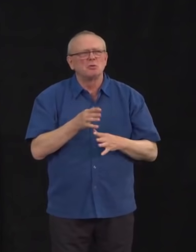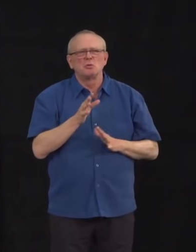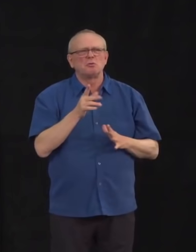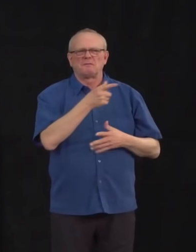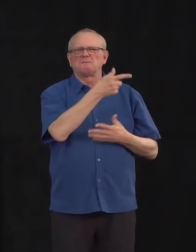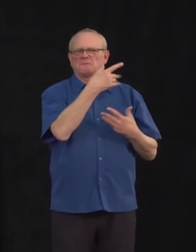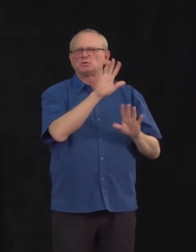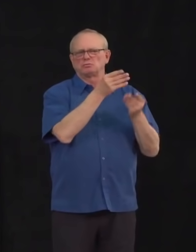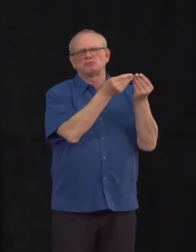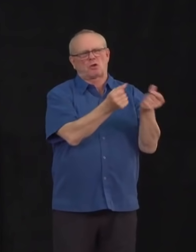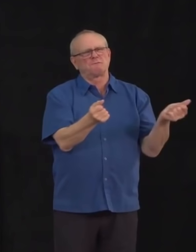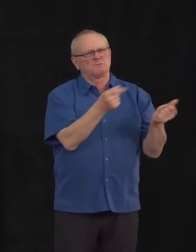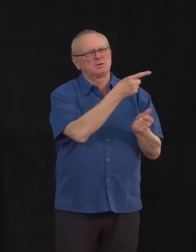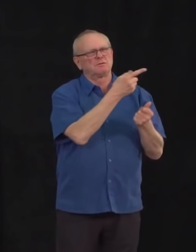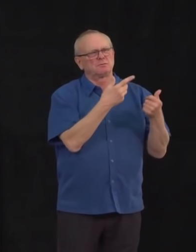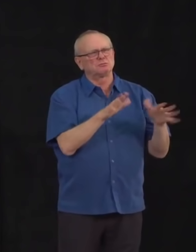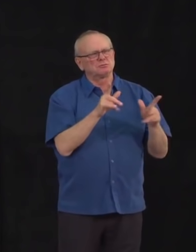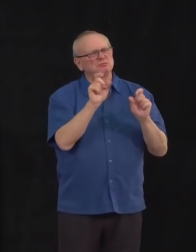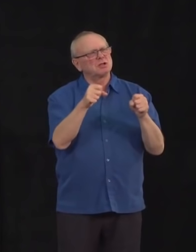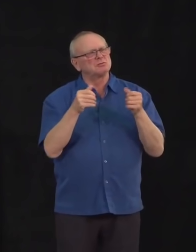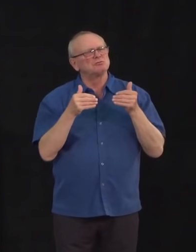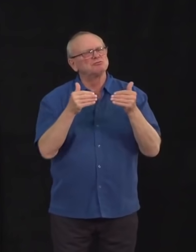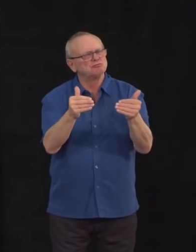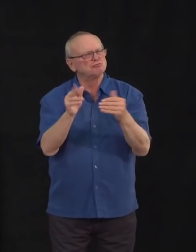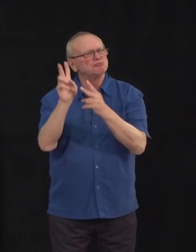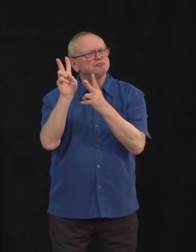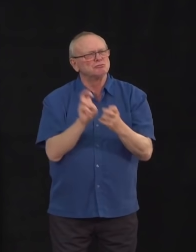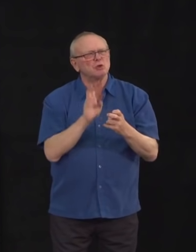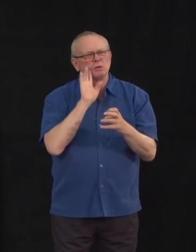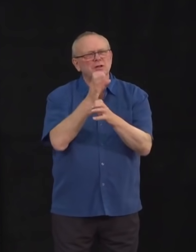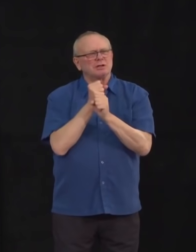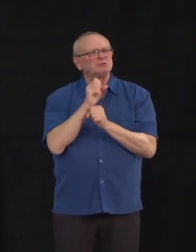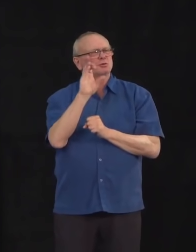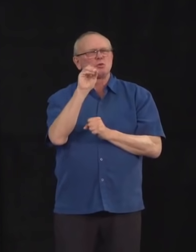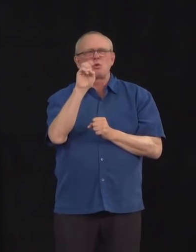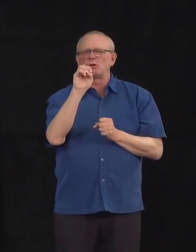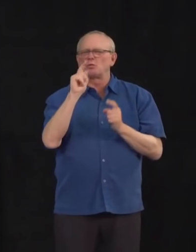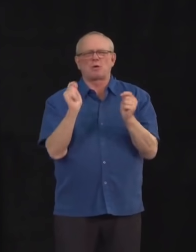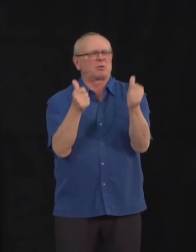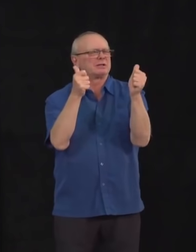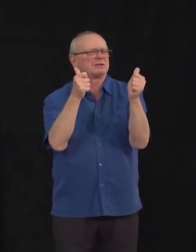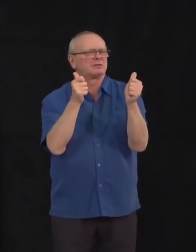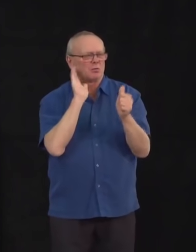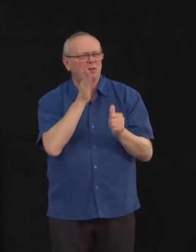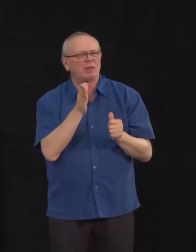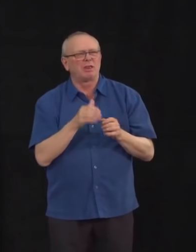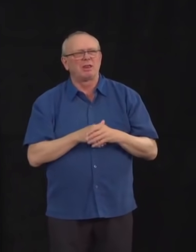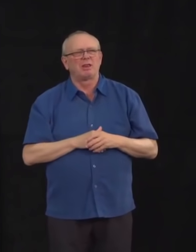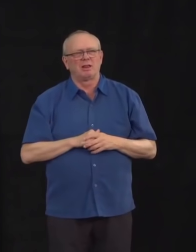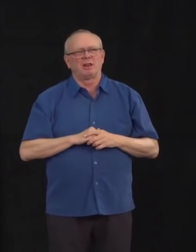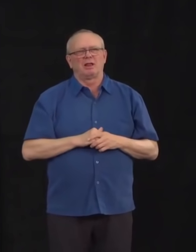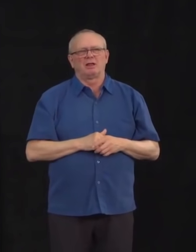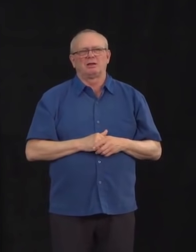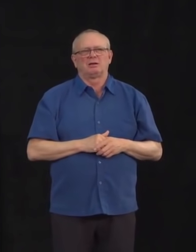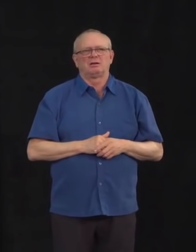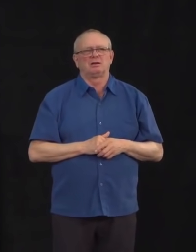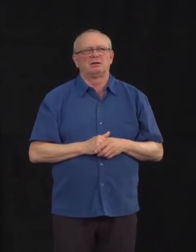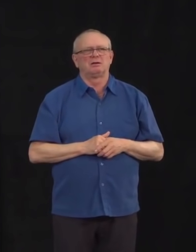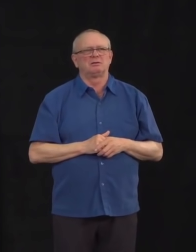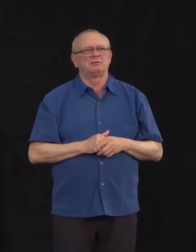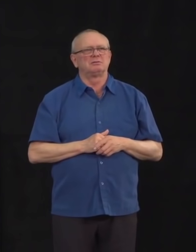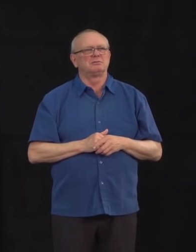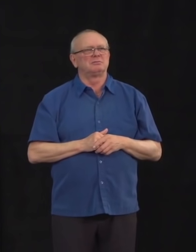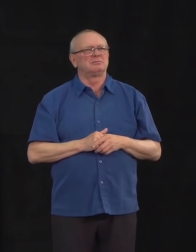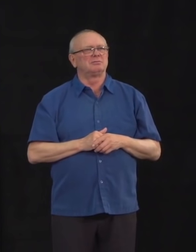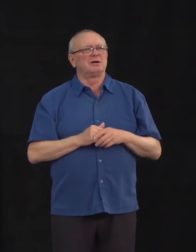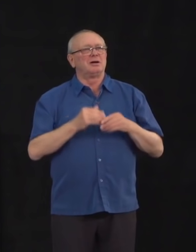solved. So I guess in terms of the question about whether or not the timing of the app launch, we know that contact